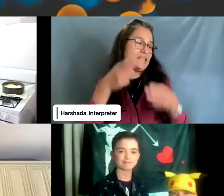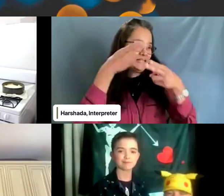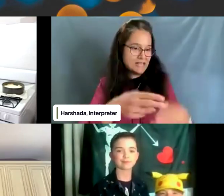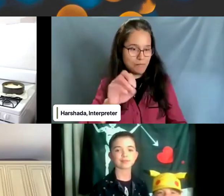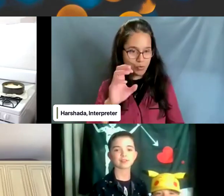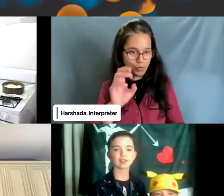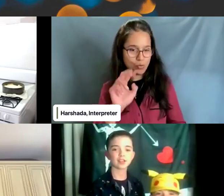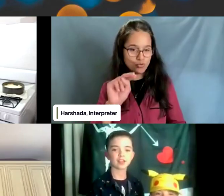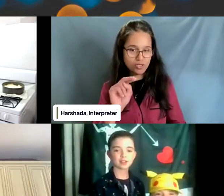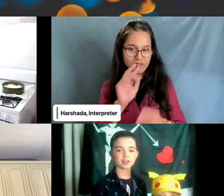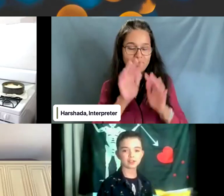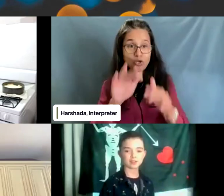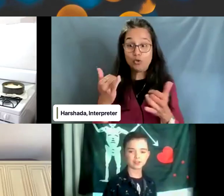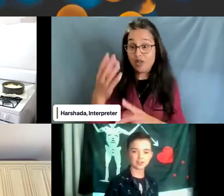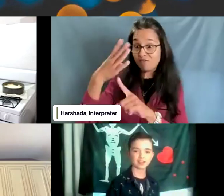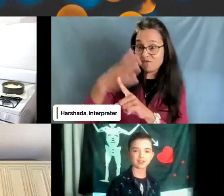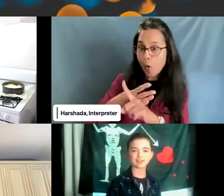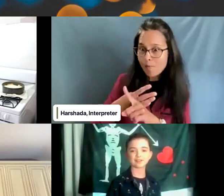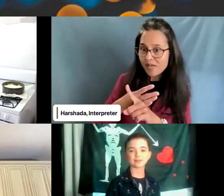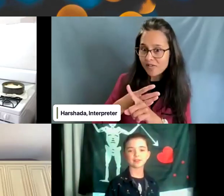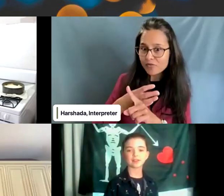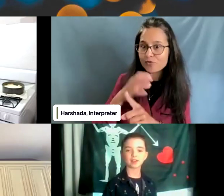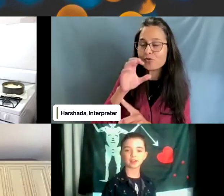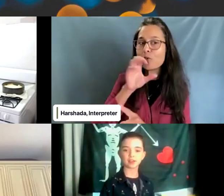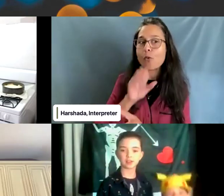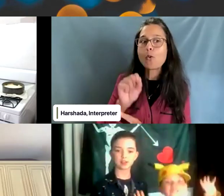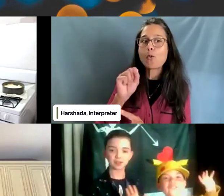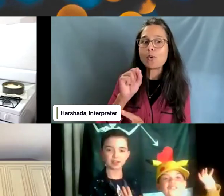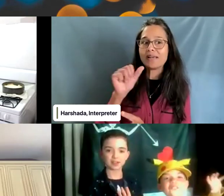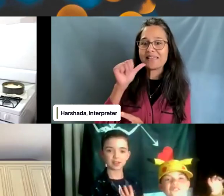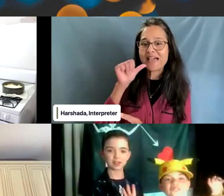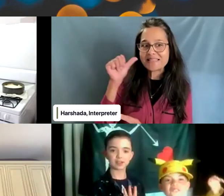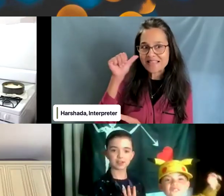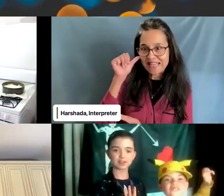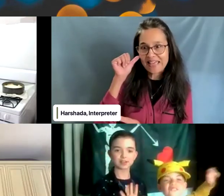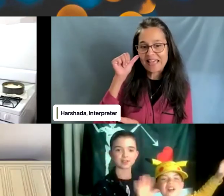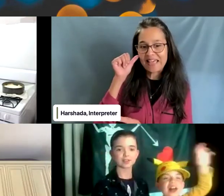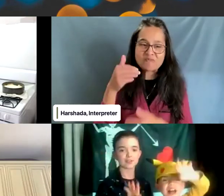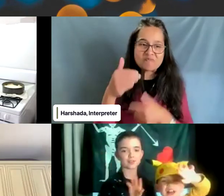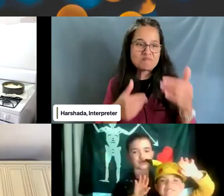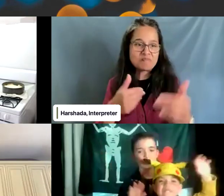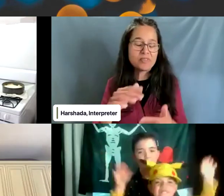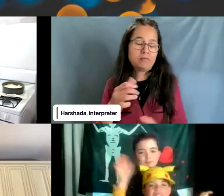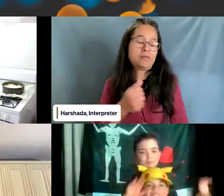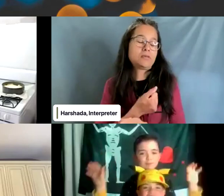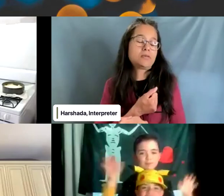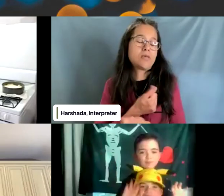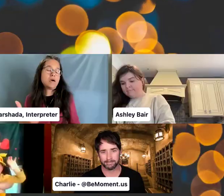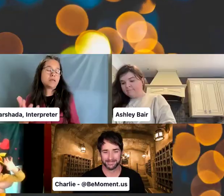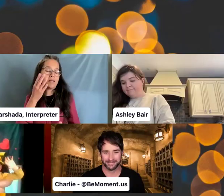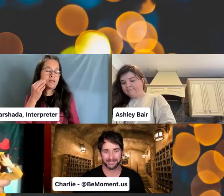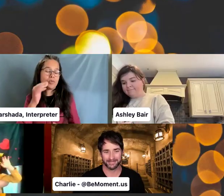He's 4 months old yesterday. So he's getting there. Fatherhood is exhausting, but every day you fall in